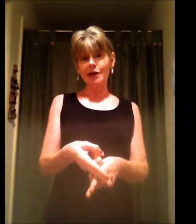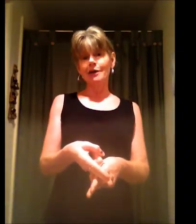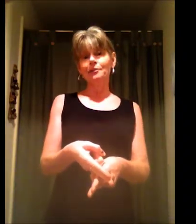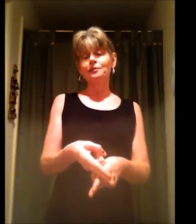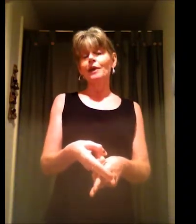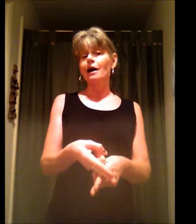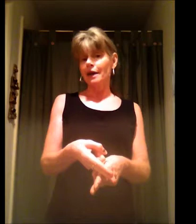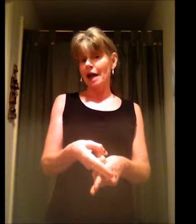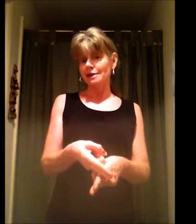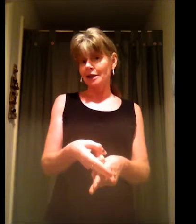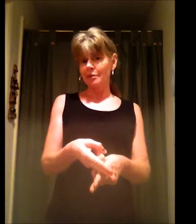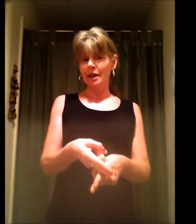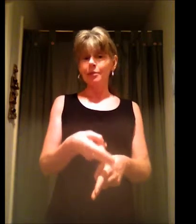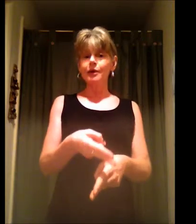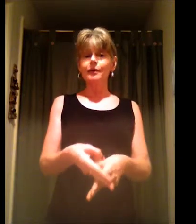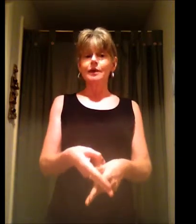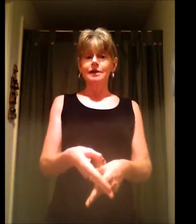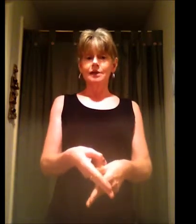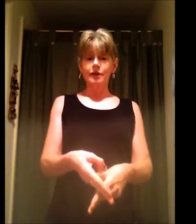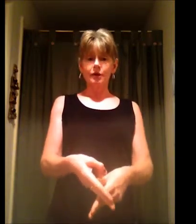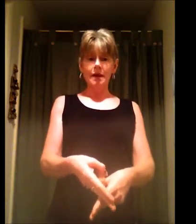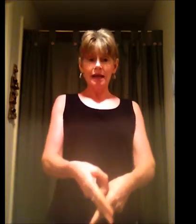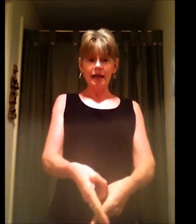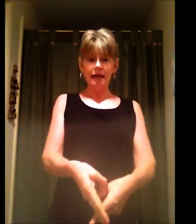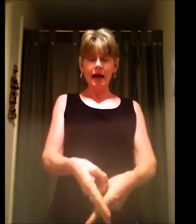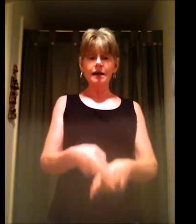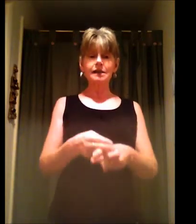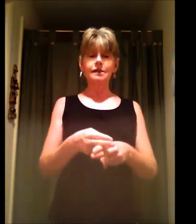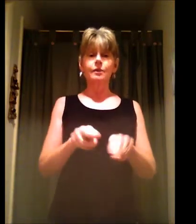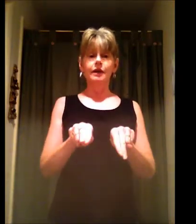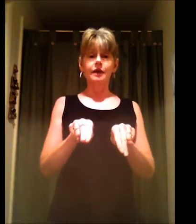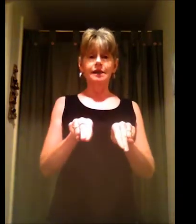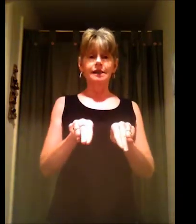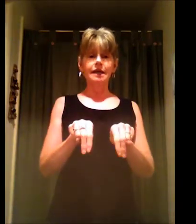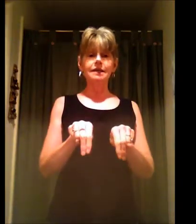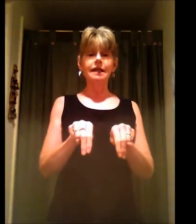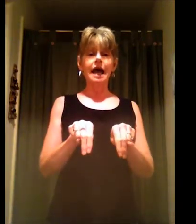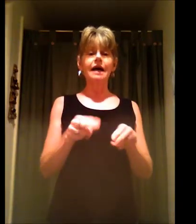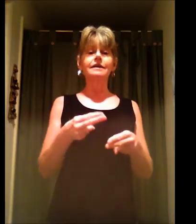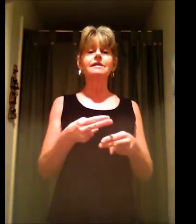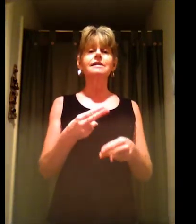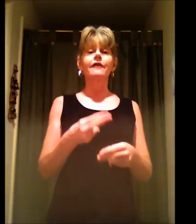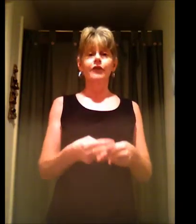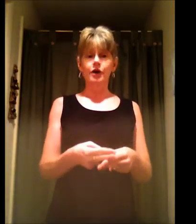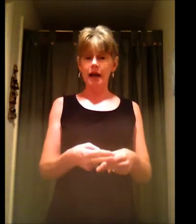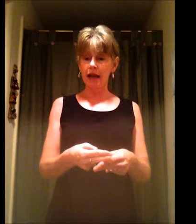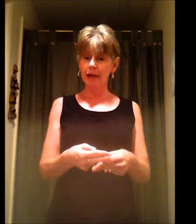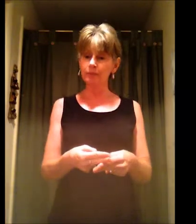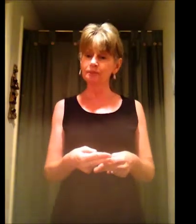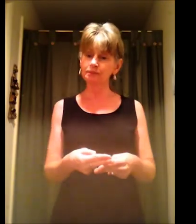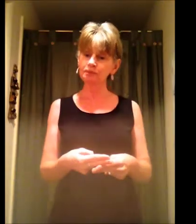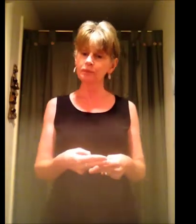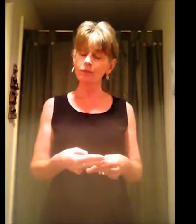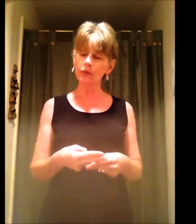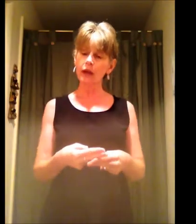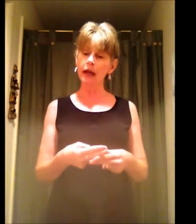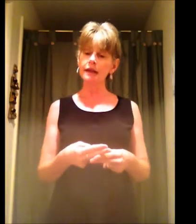an X on a paper. So that you're making an X with extended ends for name. Okay, so we